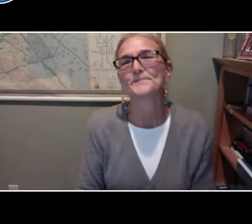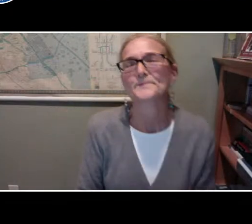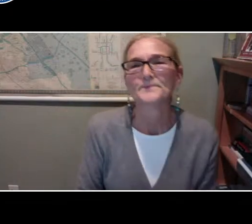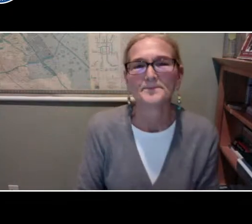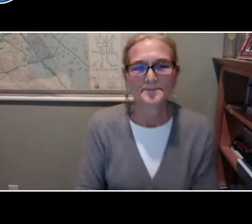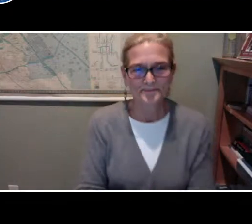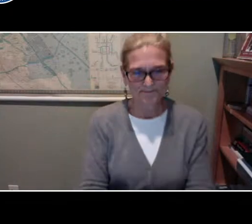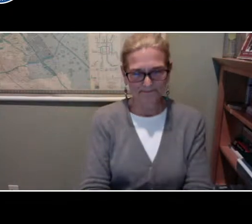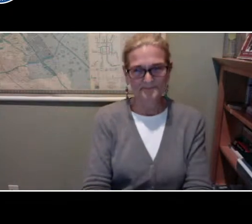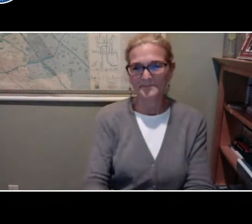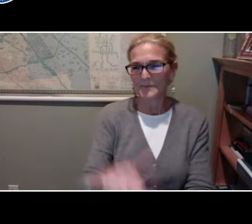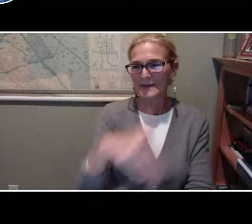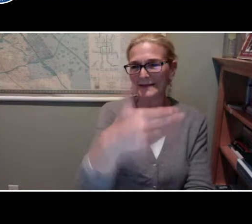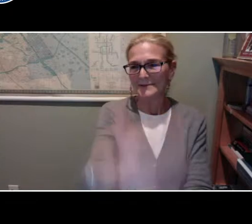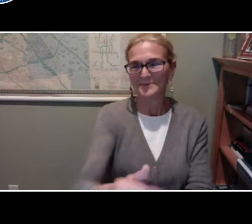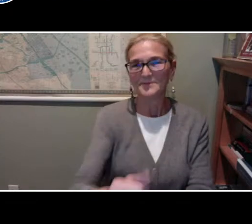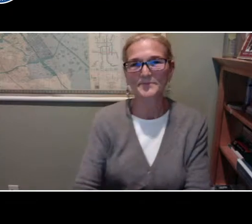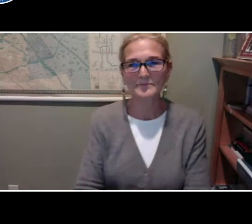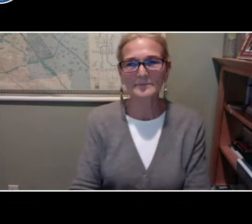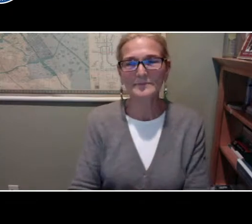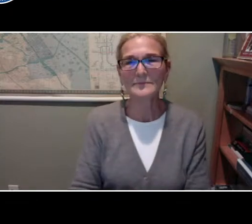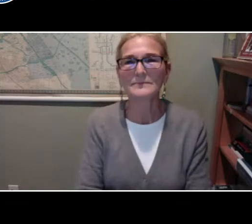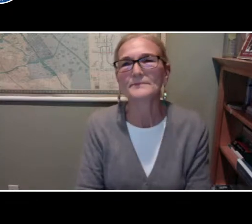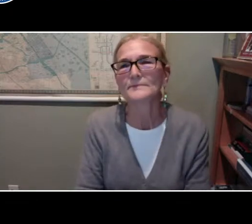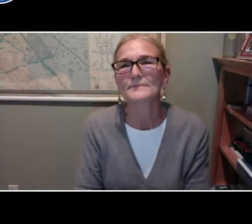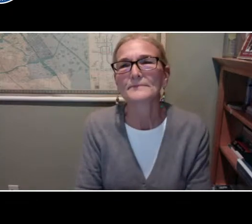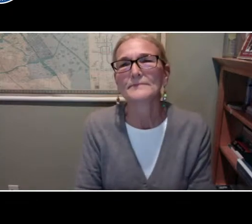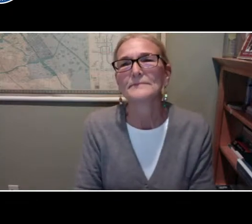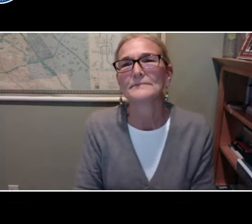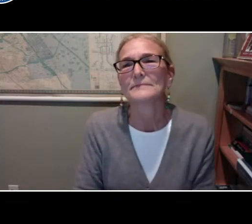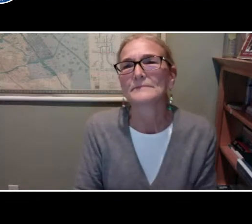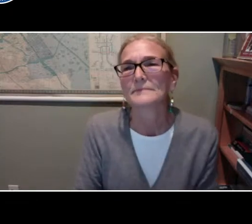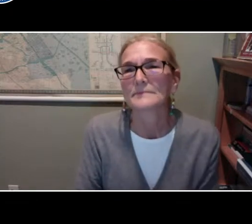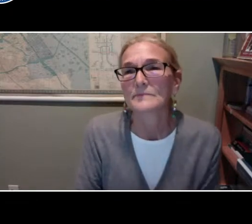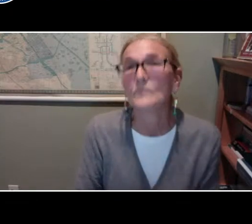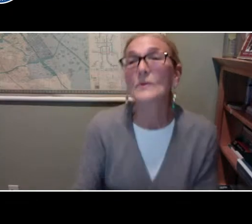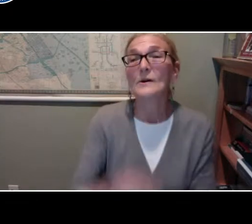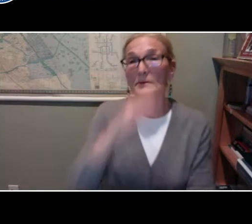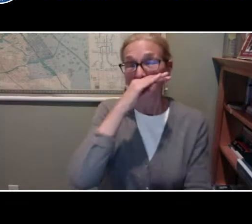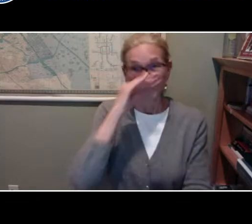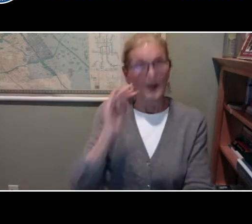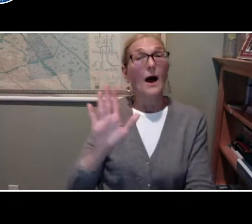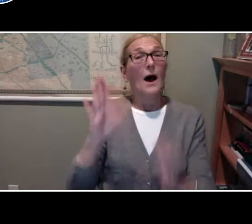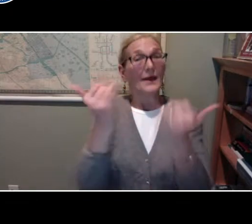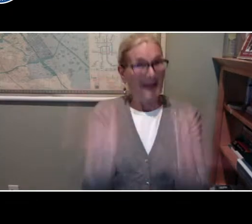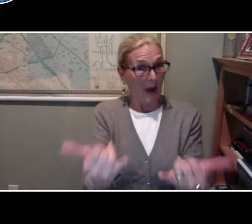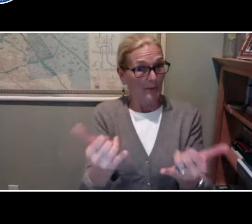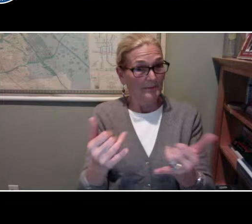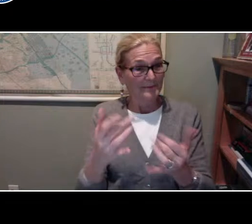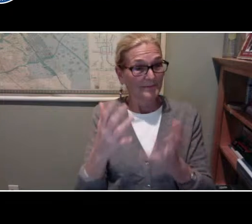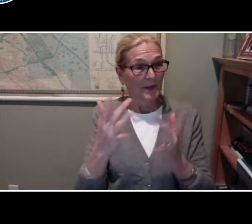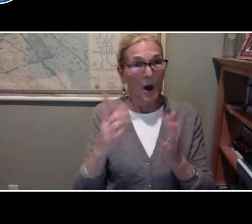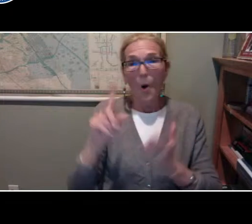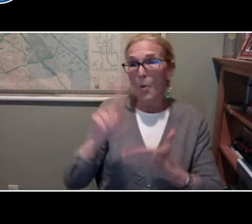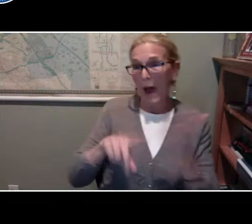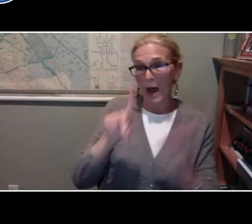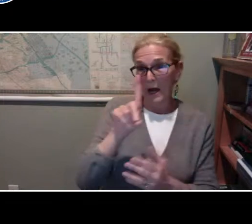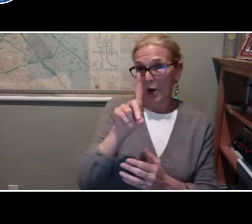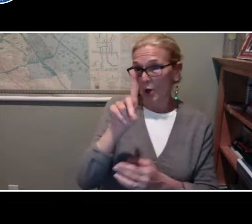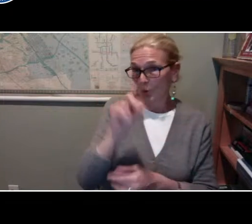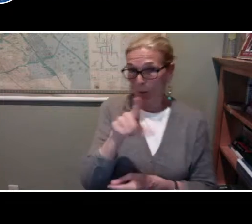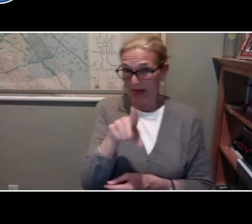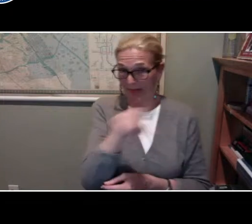It's instead of being overly focused on any one medical or hearing intervention, it's a much more even representation in the